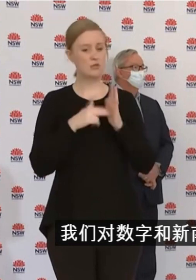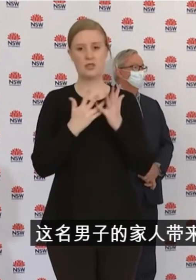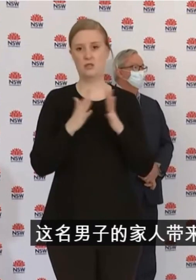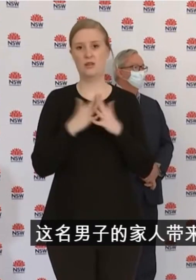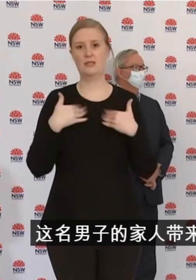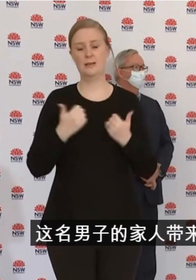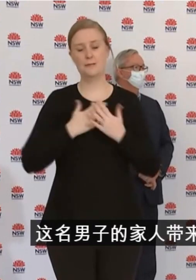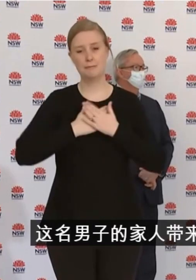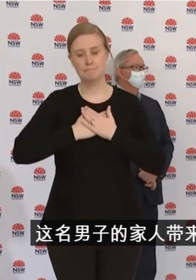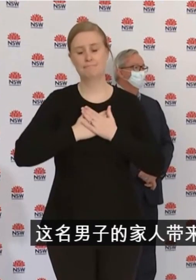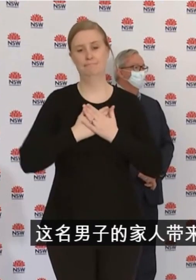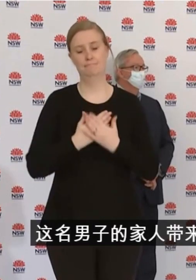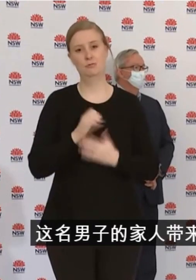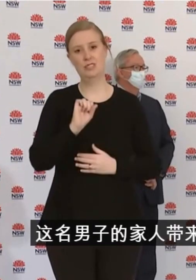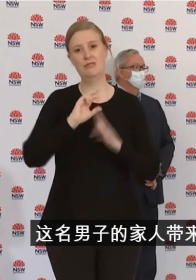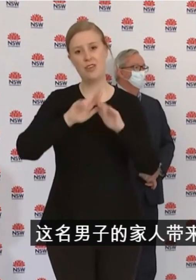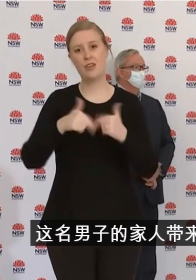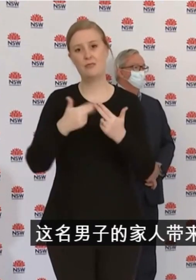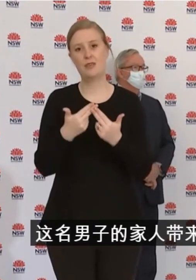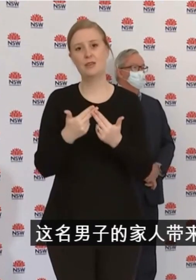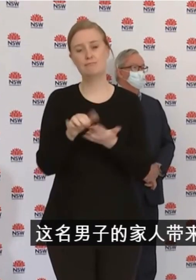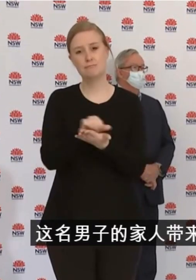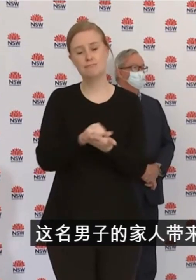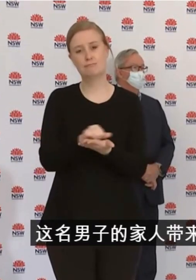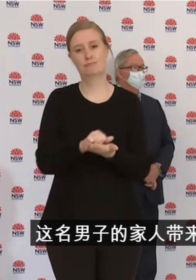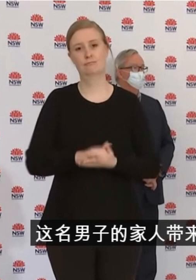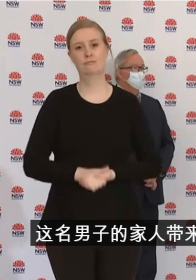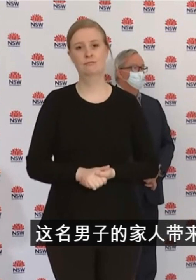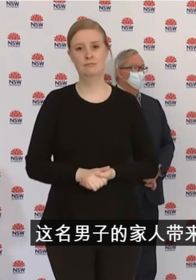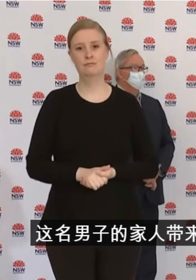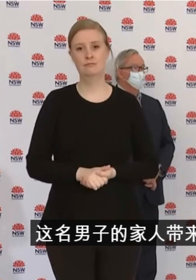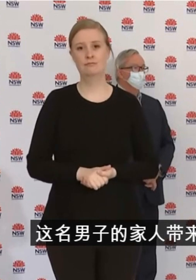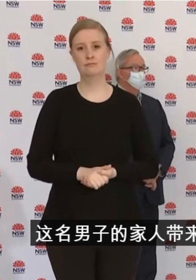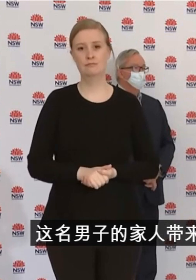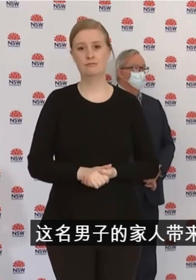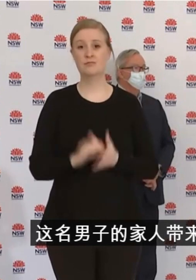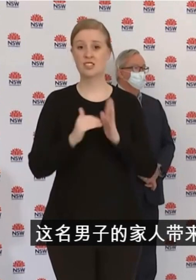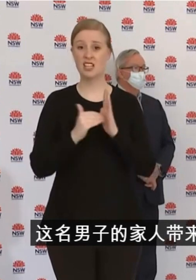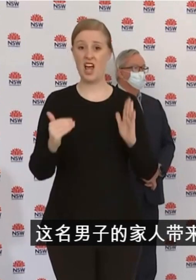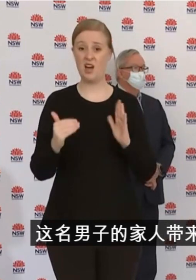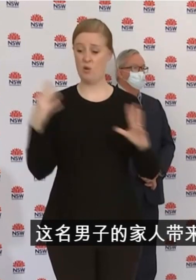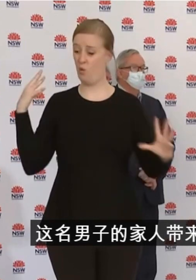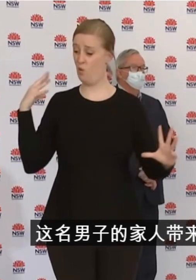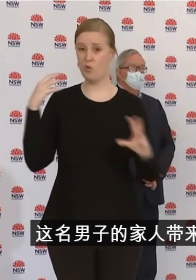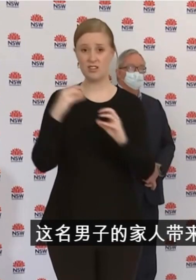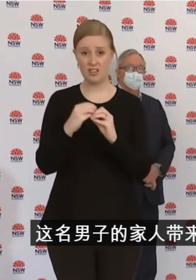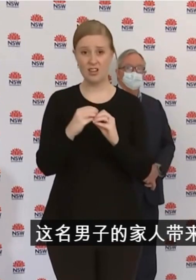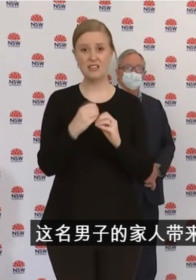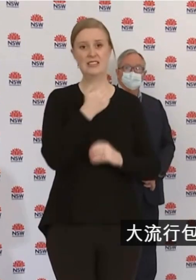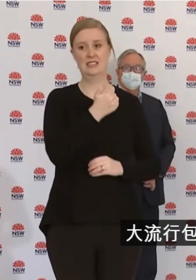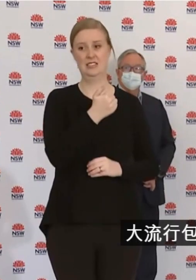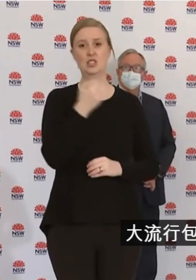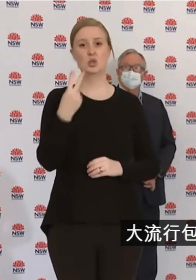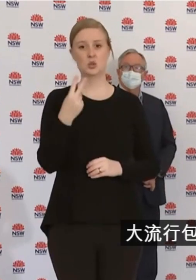to the man's family. That brings to 62 people who have died related to